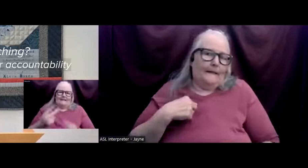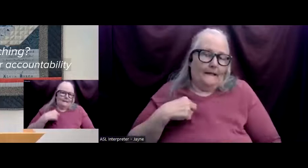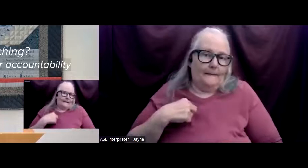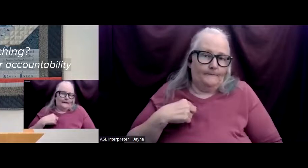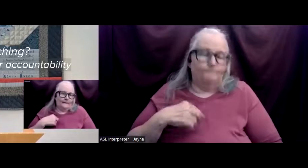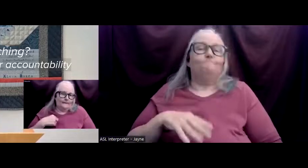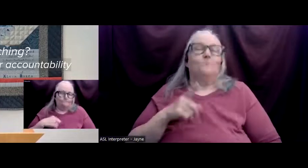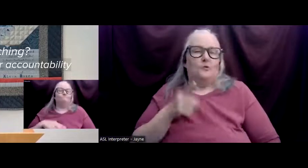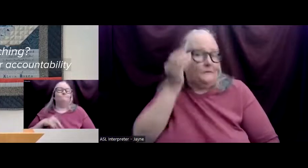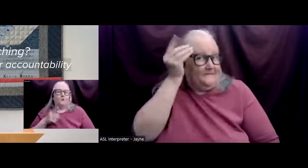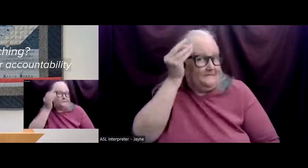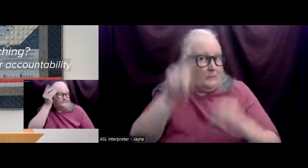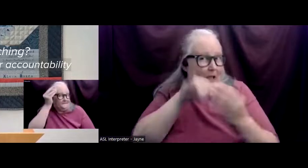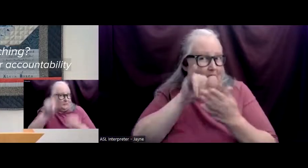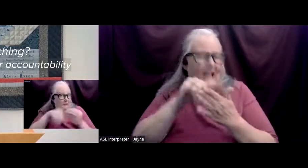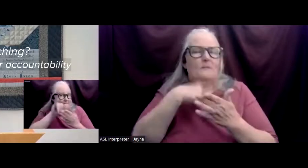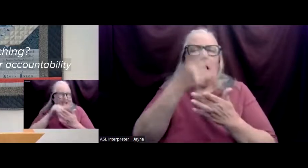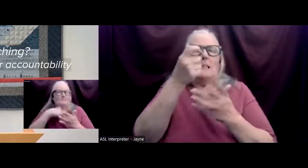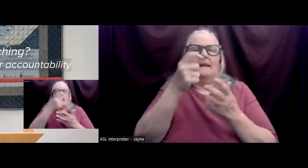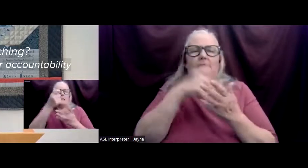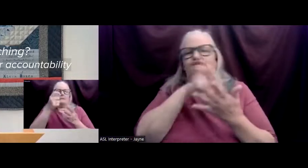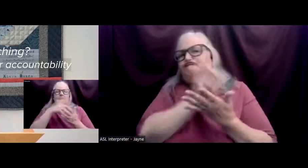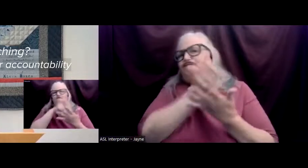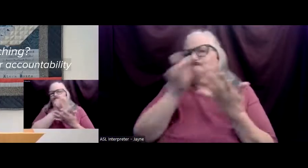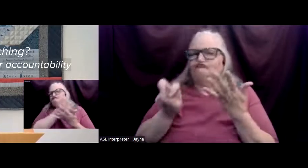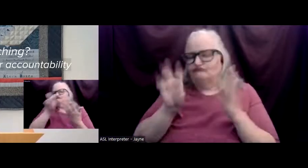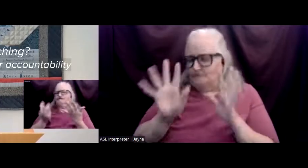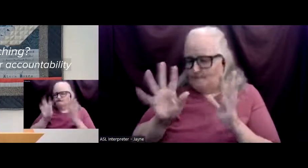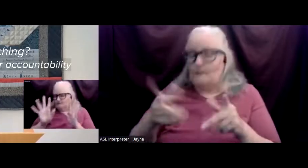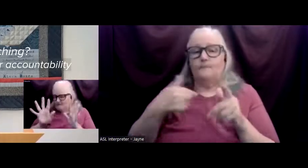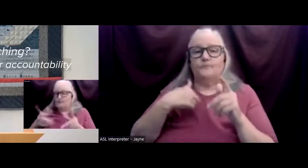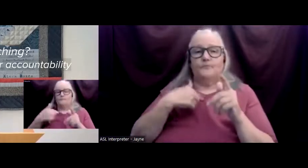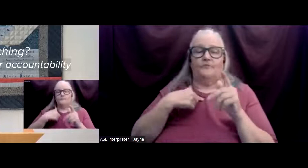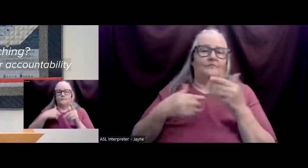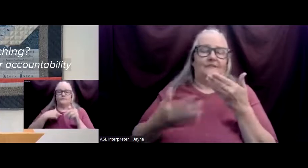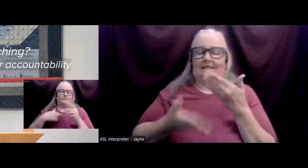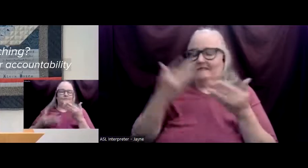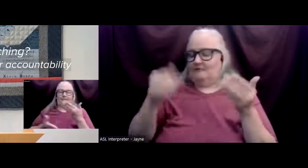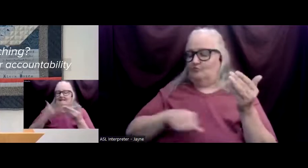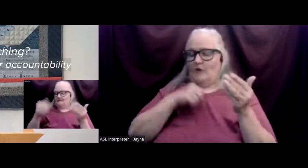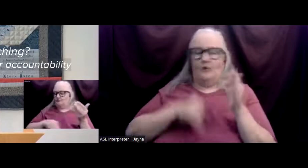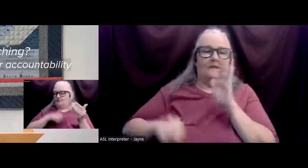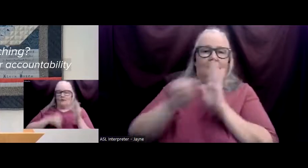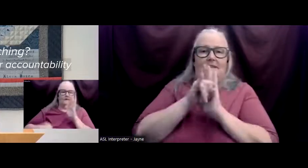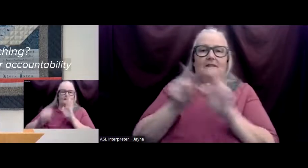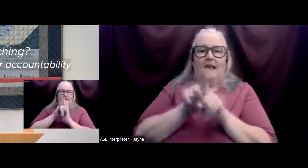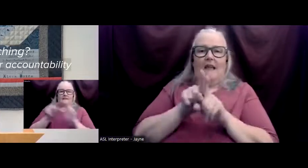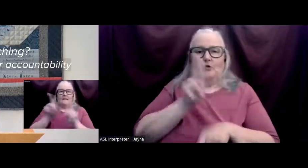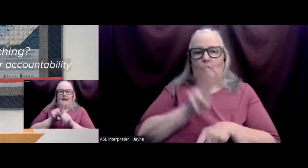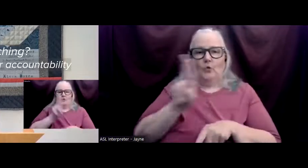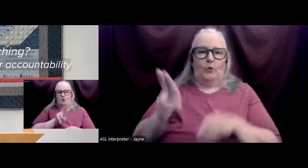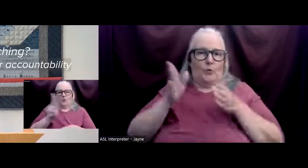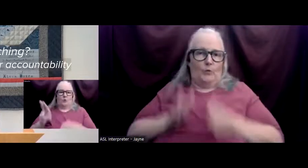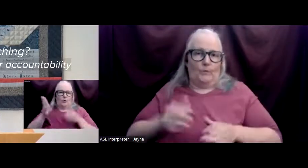While you're stewing on that, let me switch gears a bit. I identify easily and proudly as a Unitarian